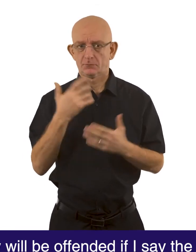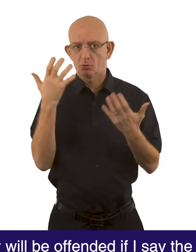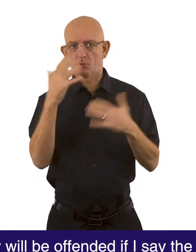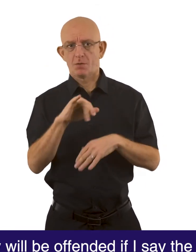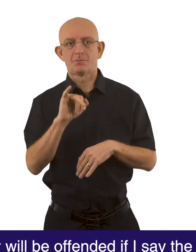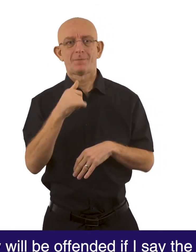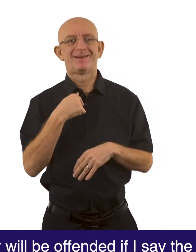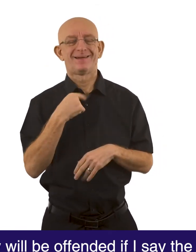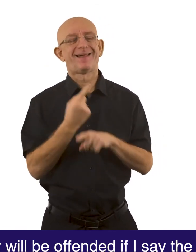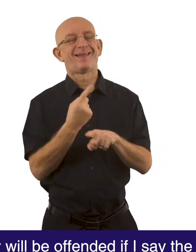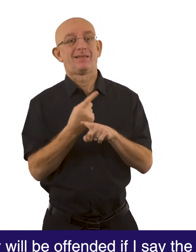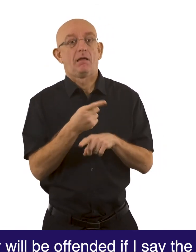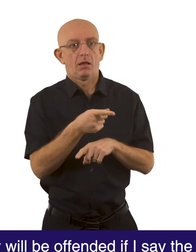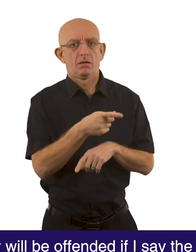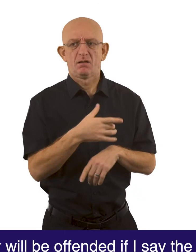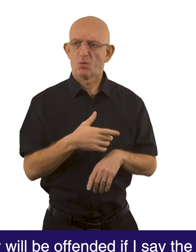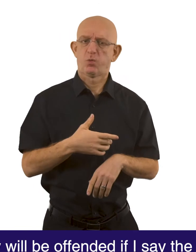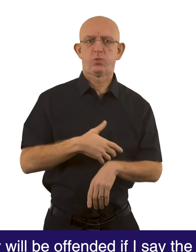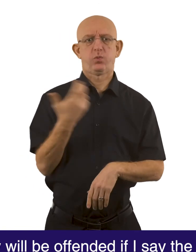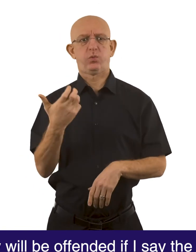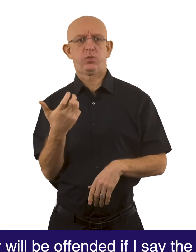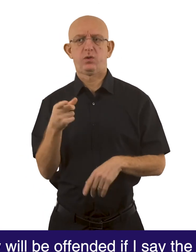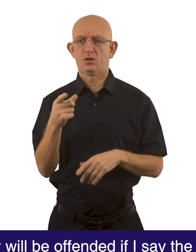Worried they will be offended if I say the wrong thing.